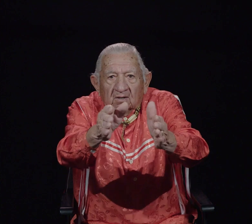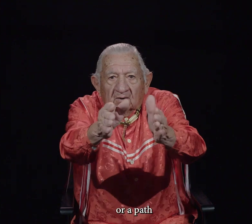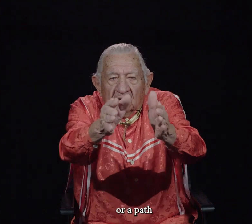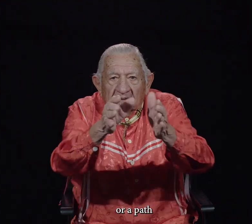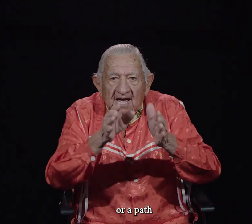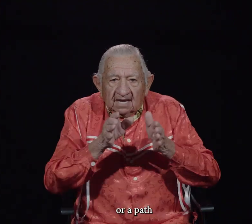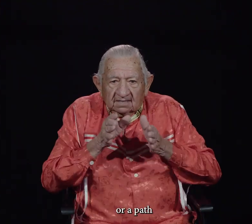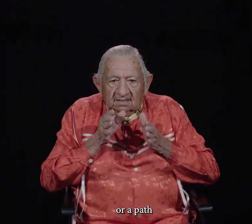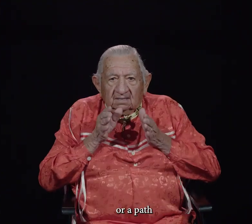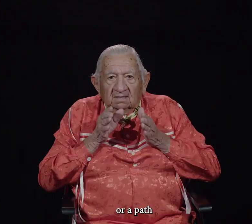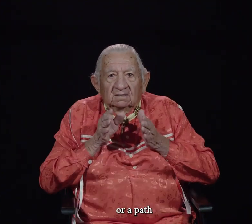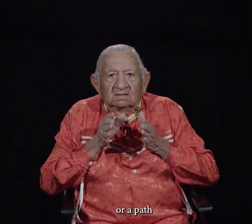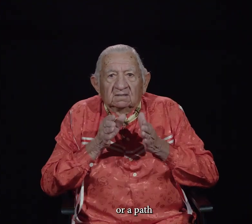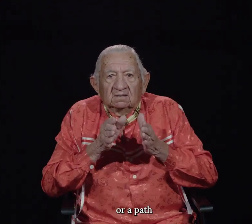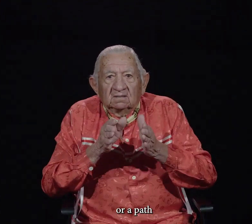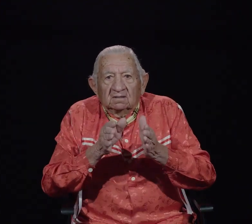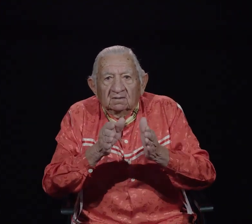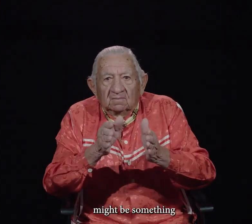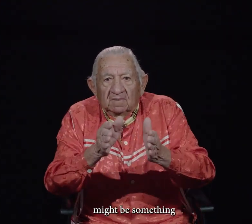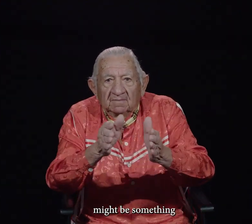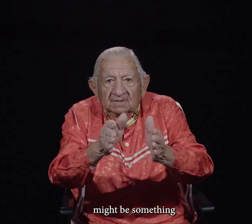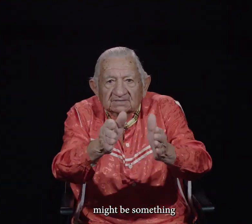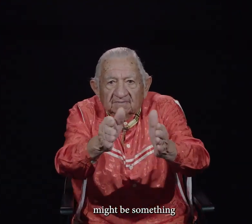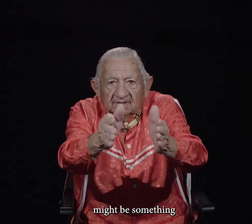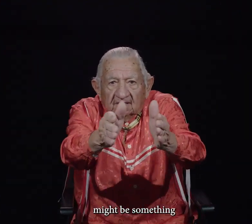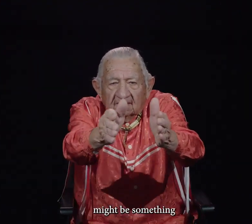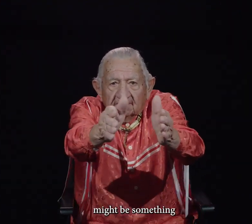or a path might be something